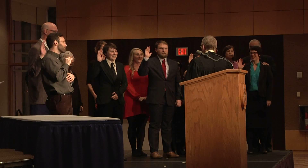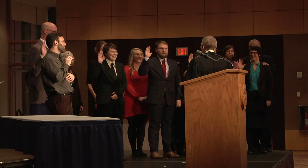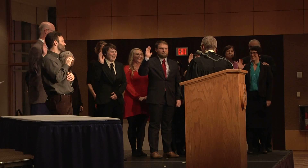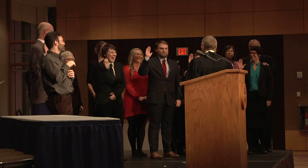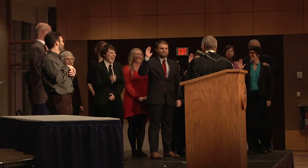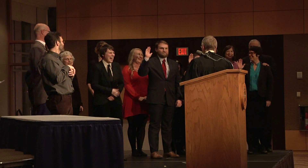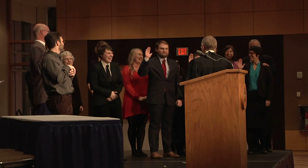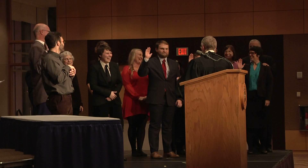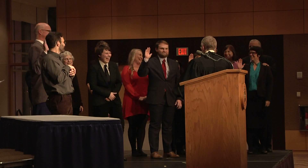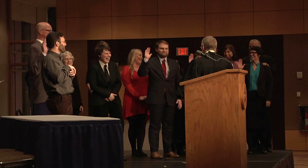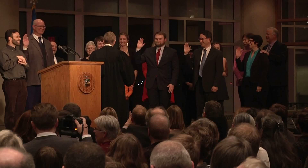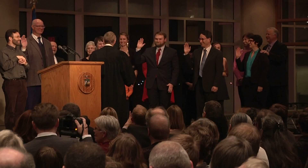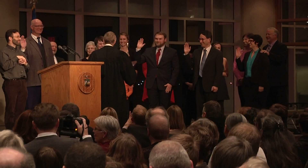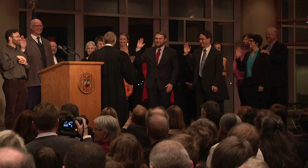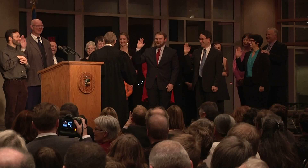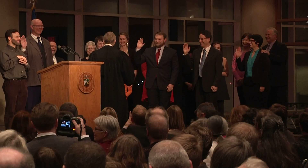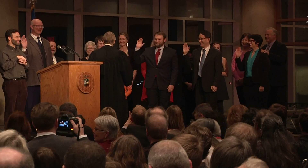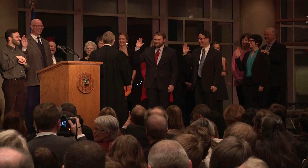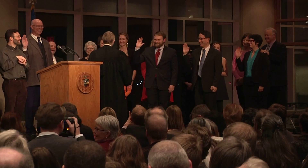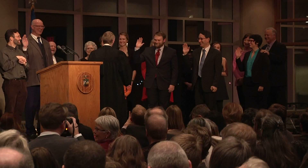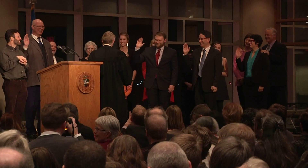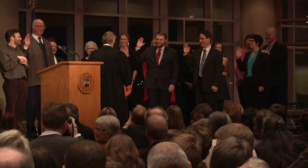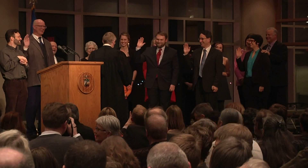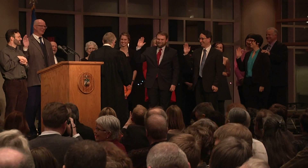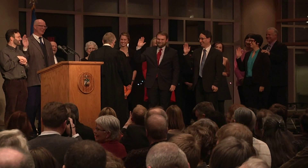Gary Anderson.